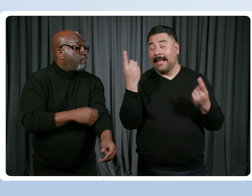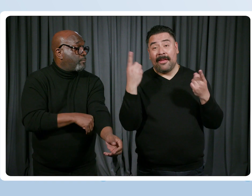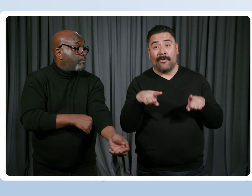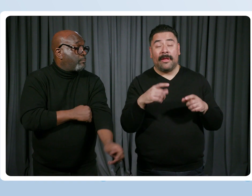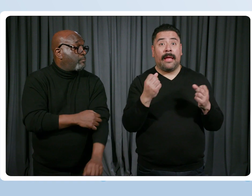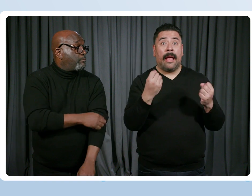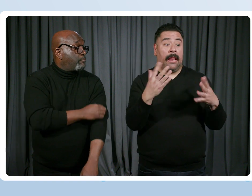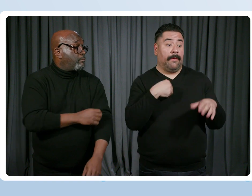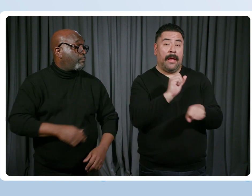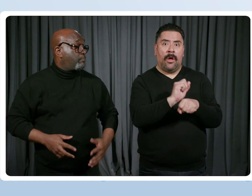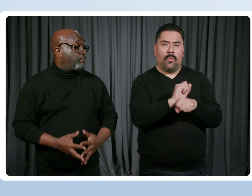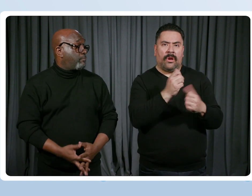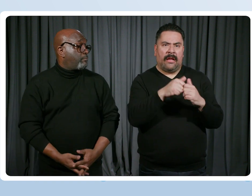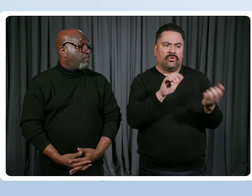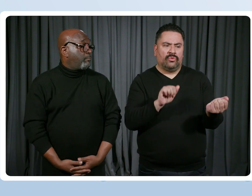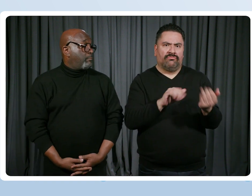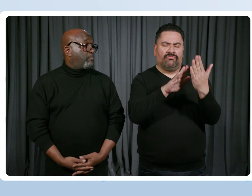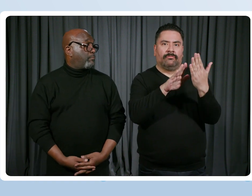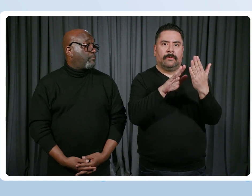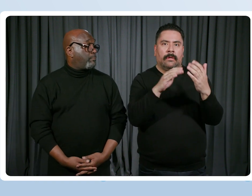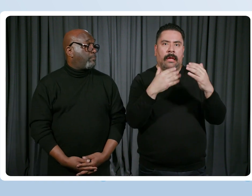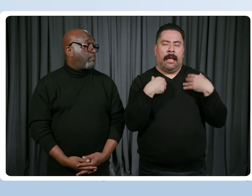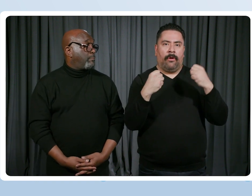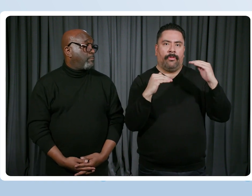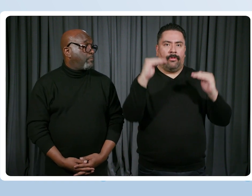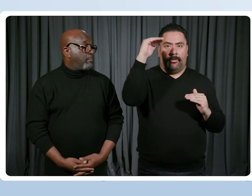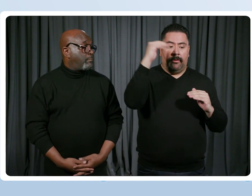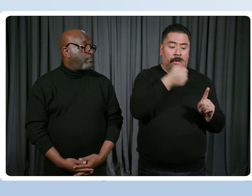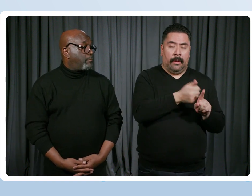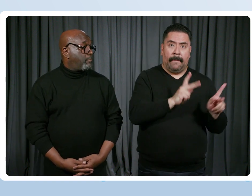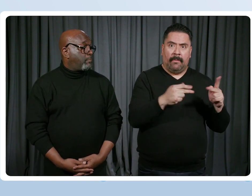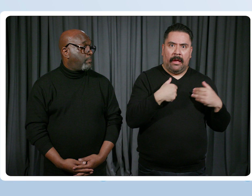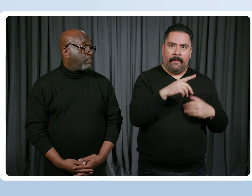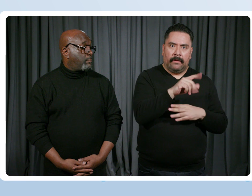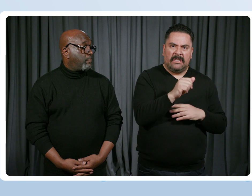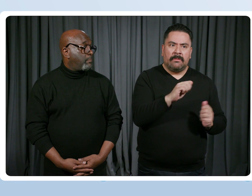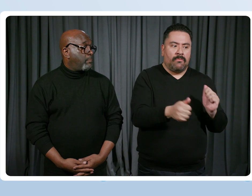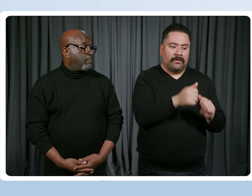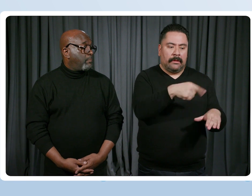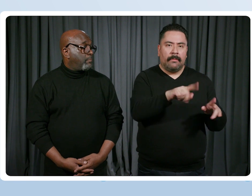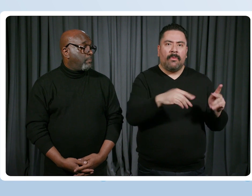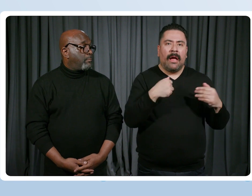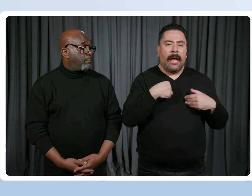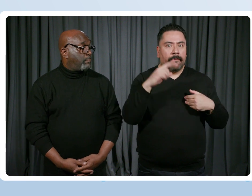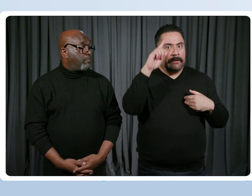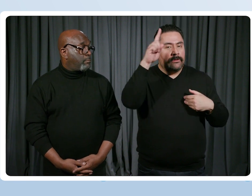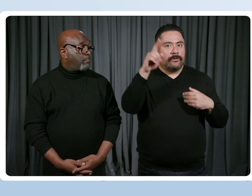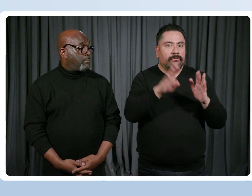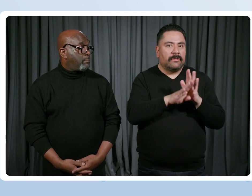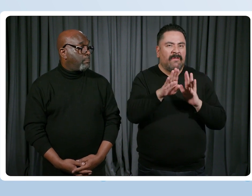around addressing health disparities for people with disabilities, in particular people with intellectual and developmental